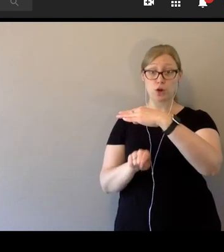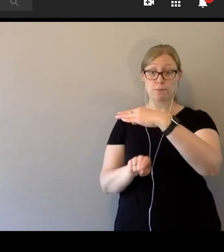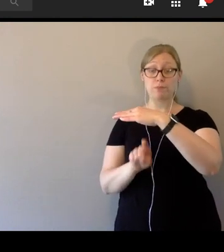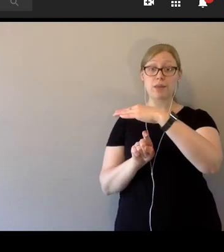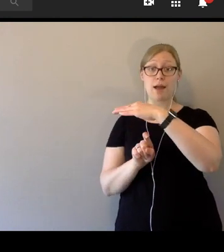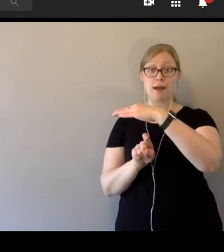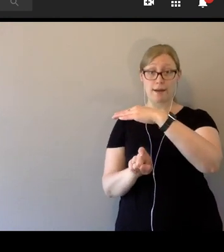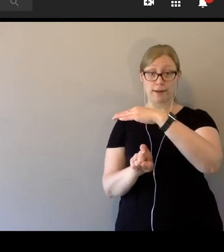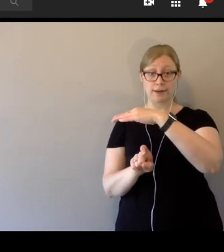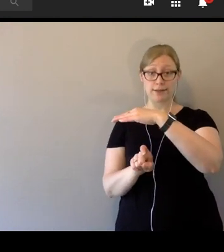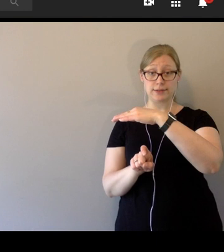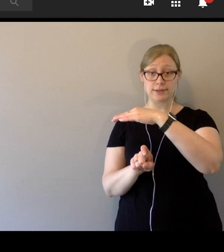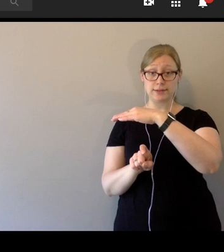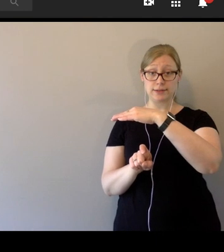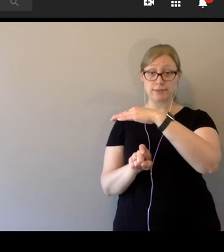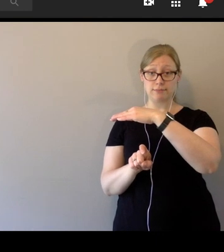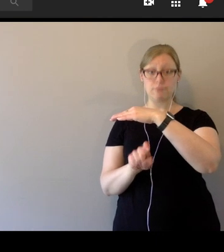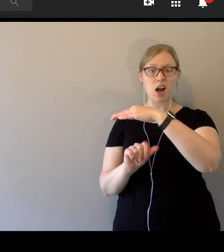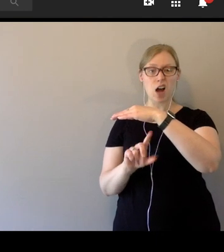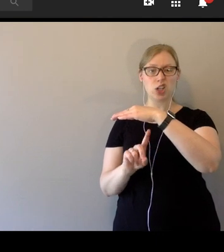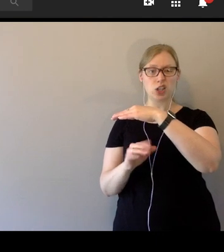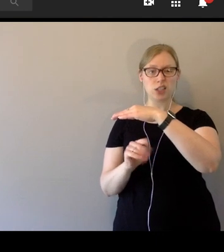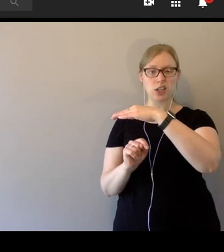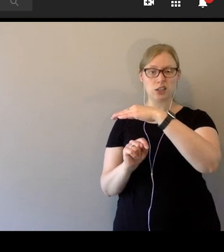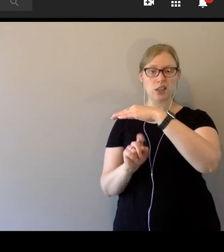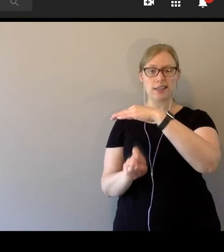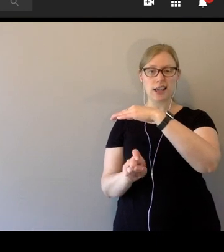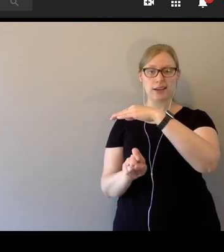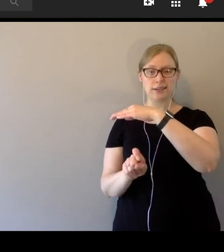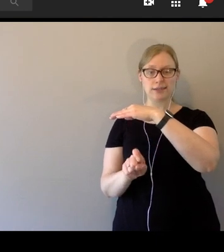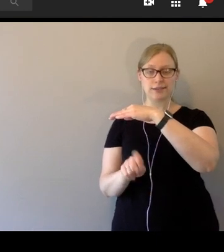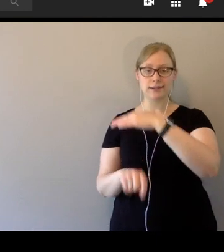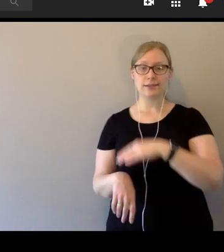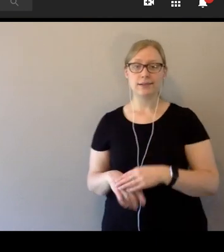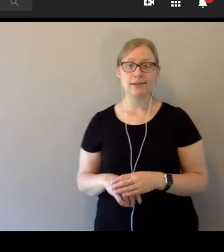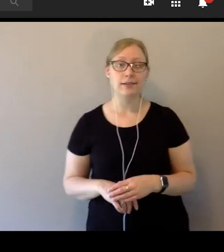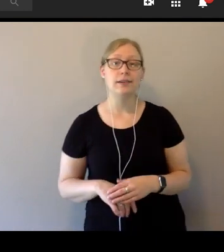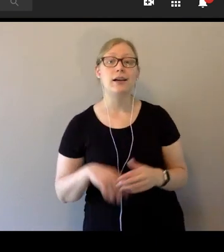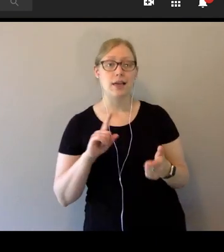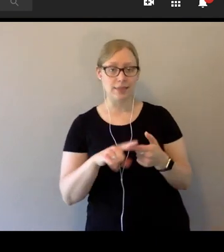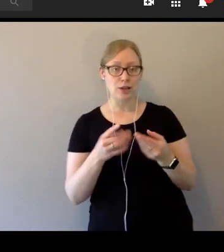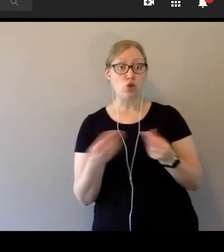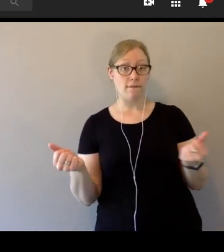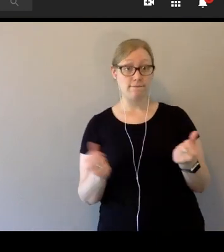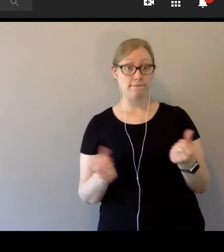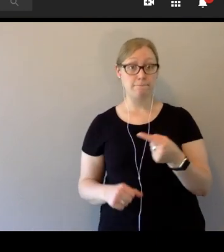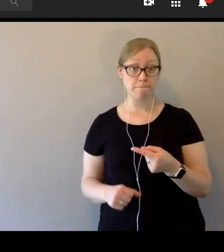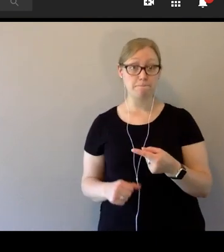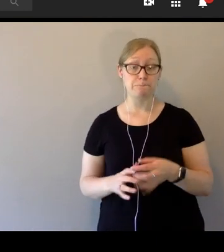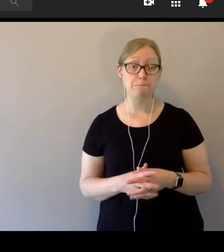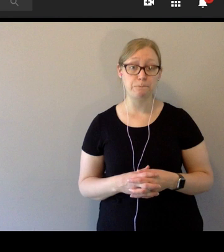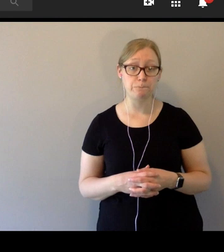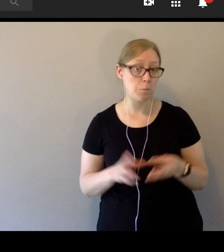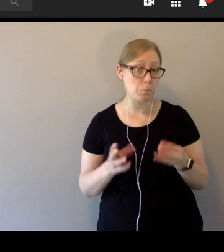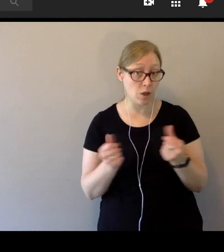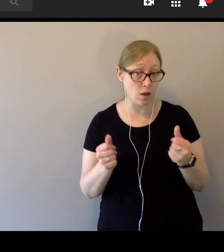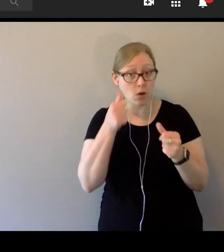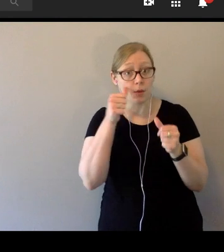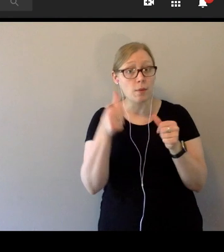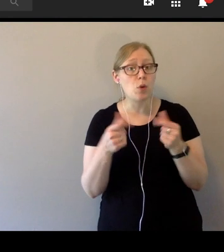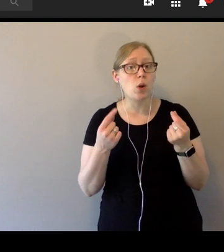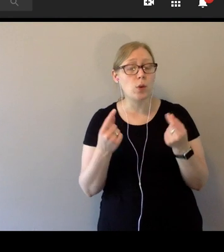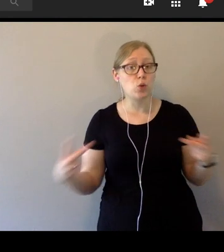over the adjacent, which is x. And then we're going to solve this. To solve this, remember,